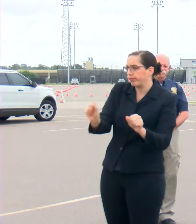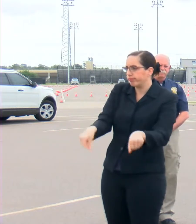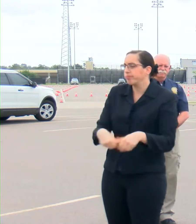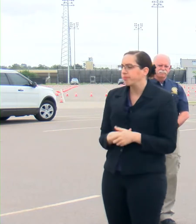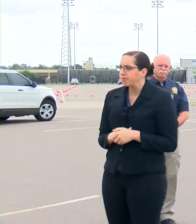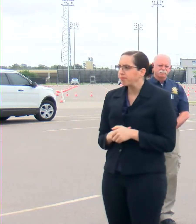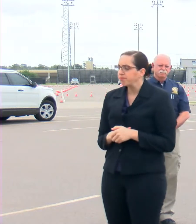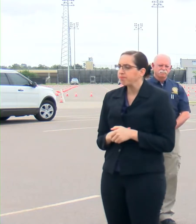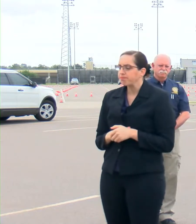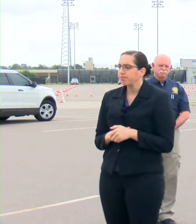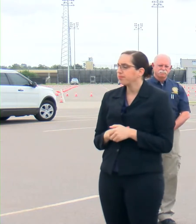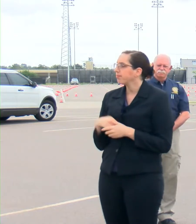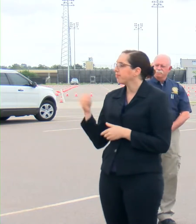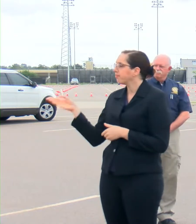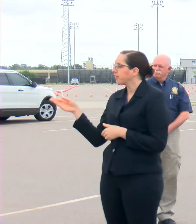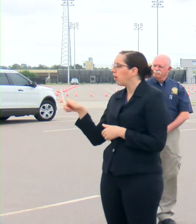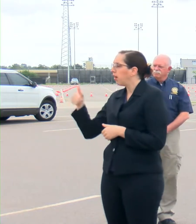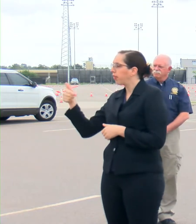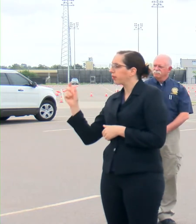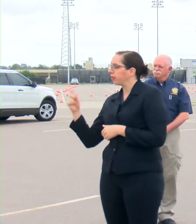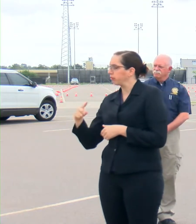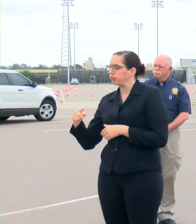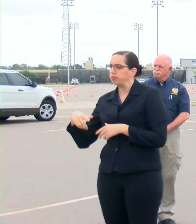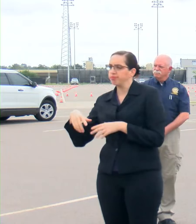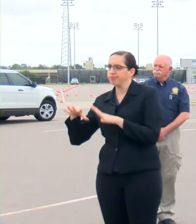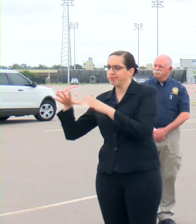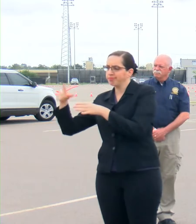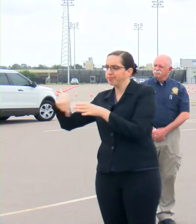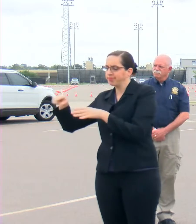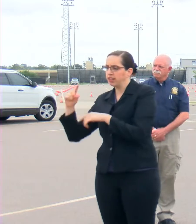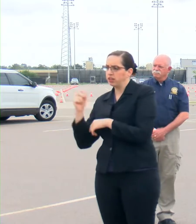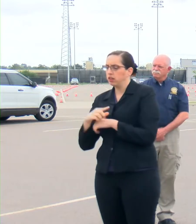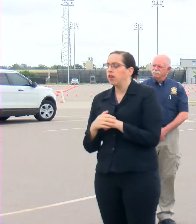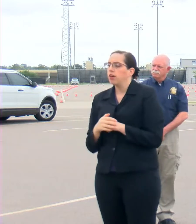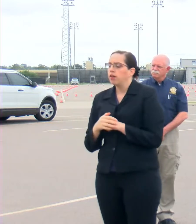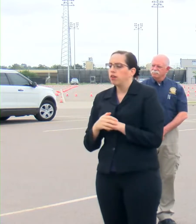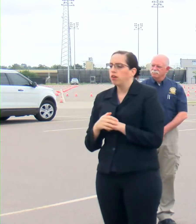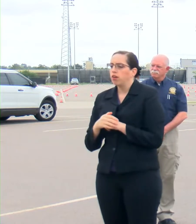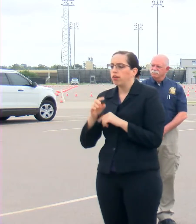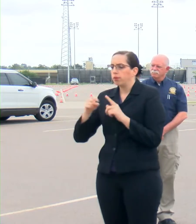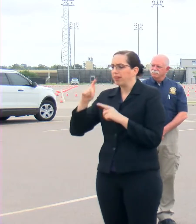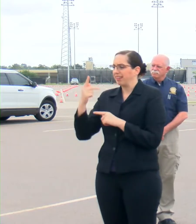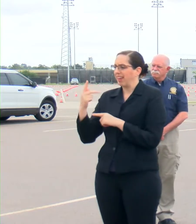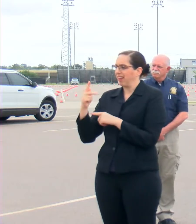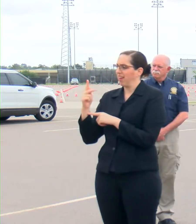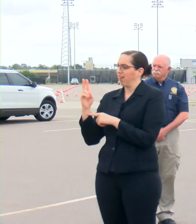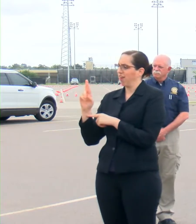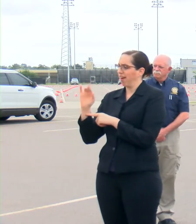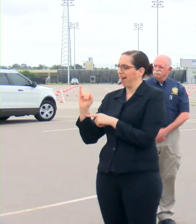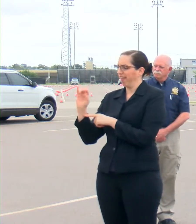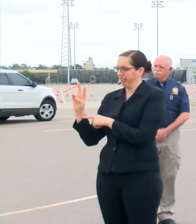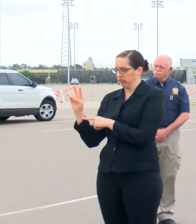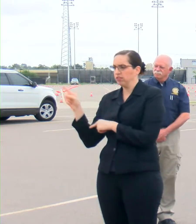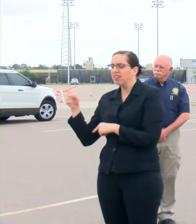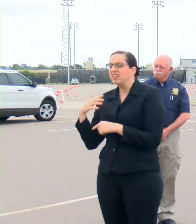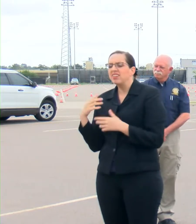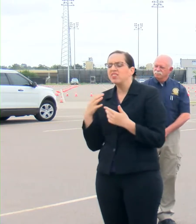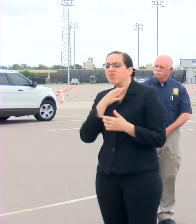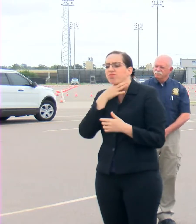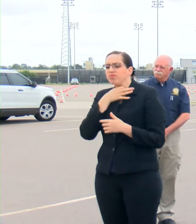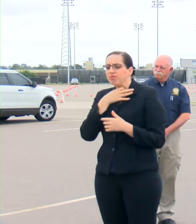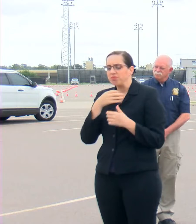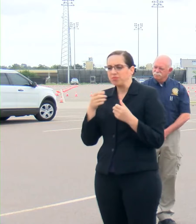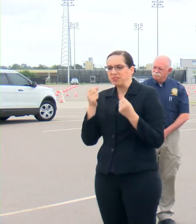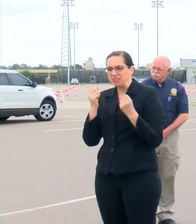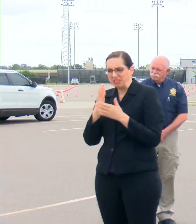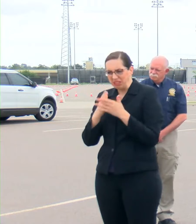be contagious. Mayor, some questions from the pool. From KRIV, they are interested in knowing, several reports have